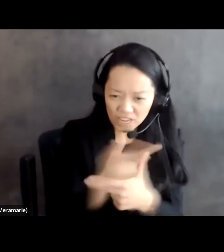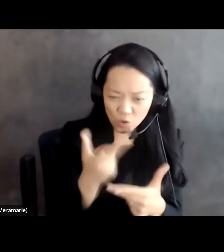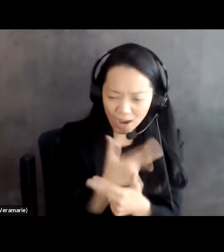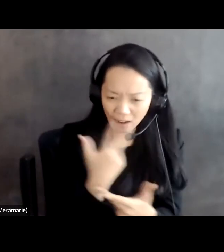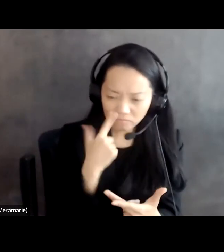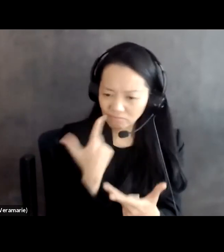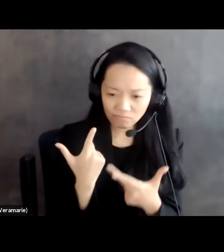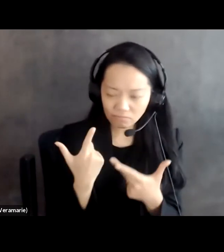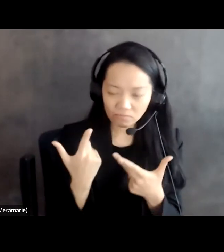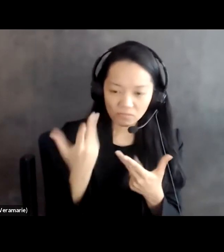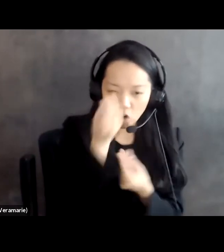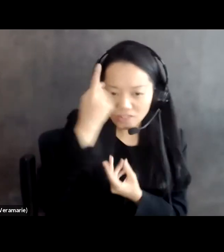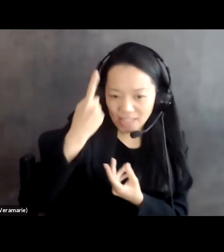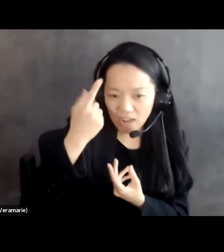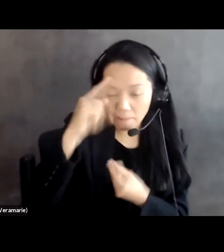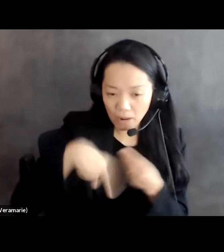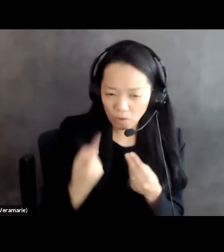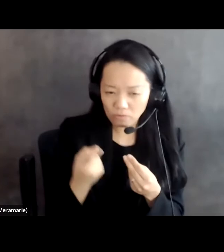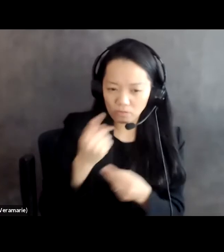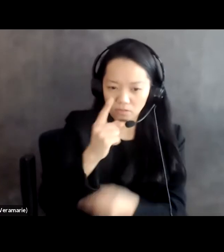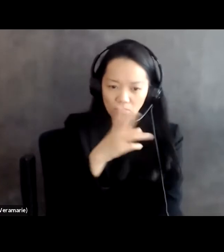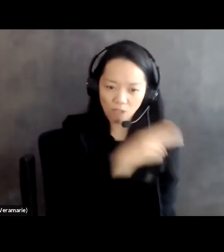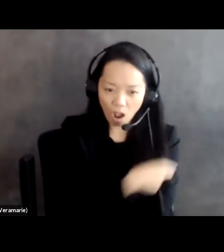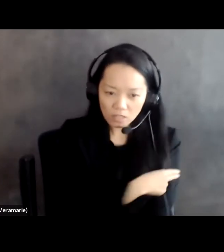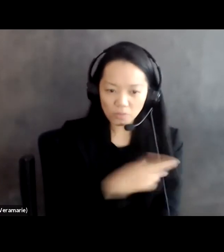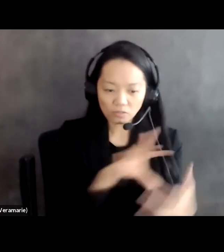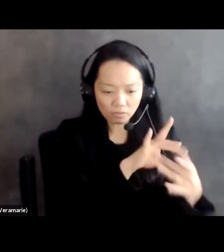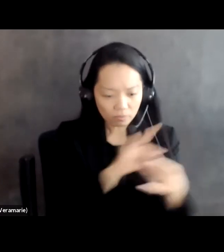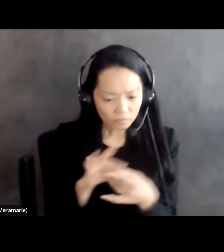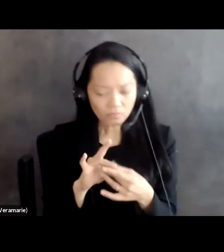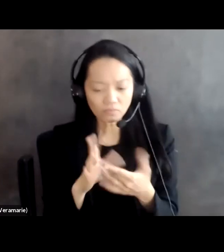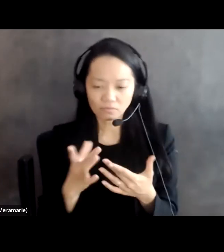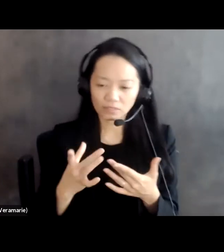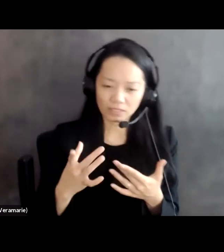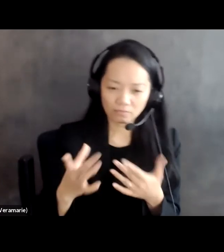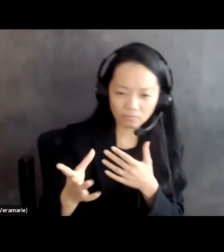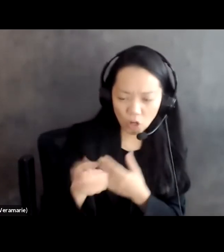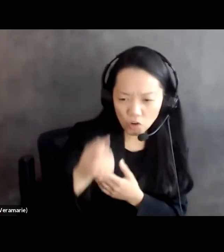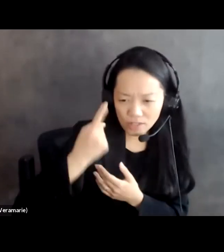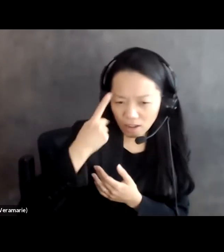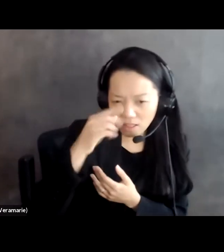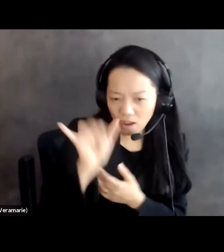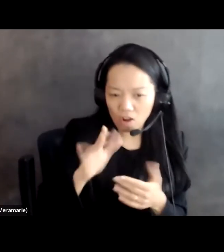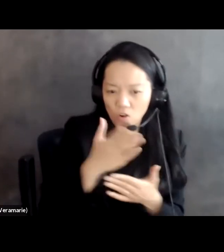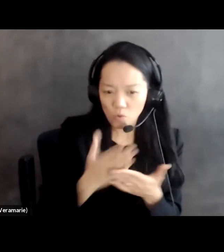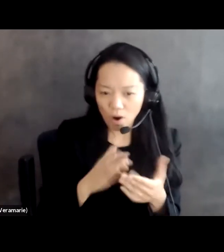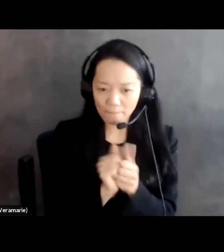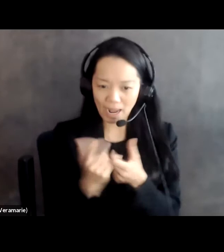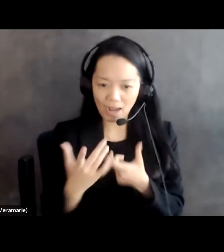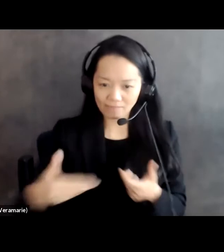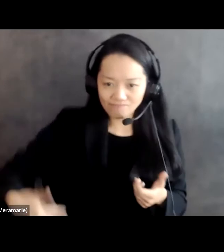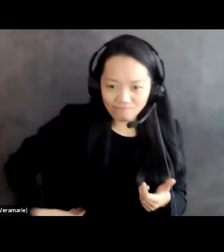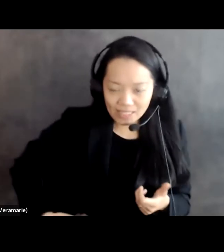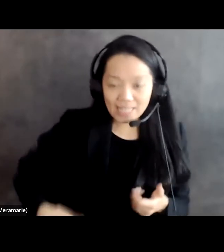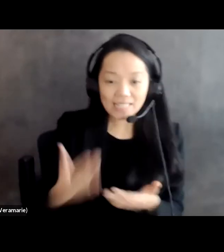with me from Cook County to Mount Sinai to Rush. And the insights that we had, same